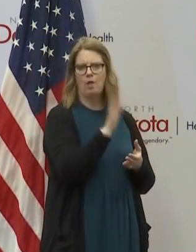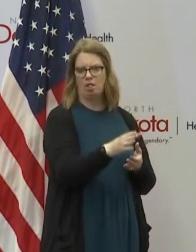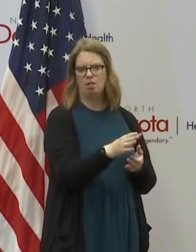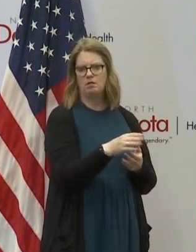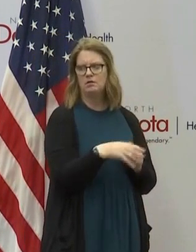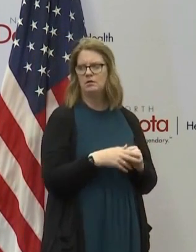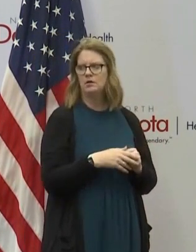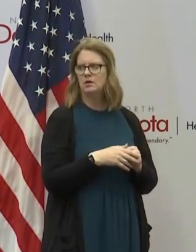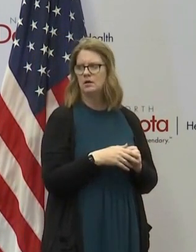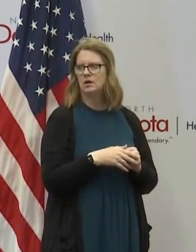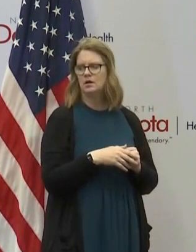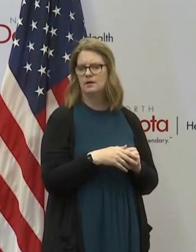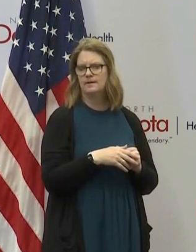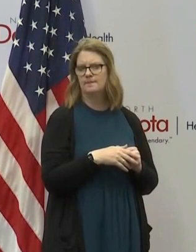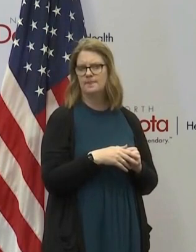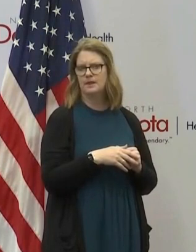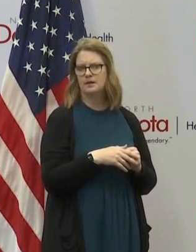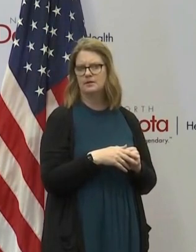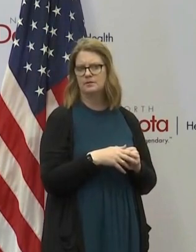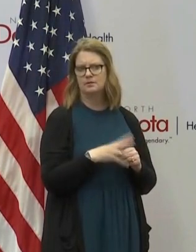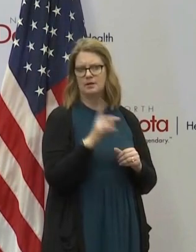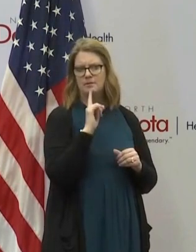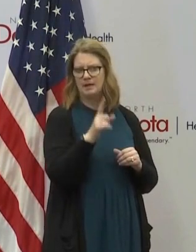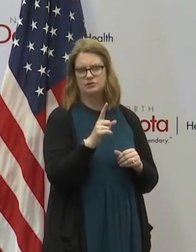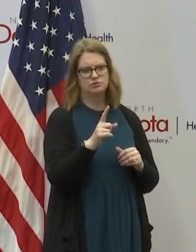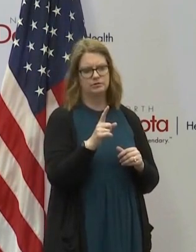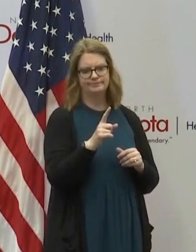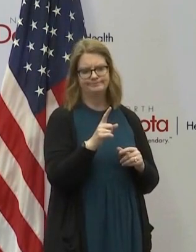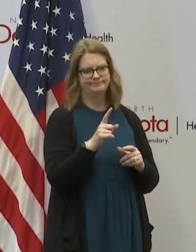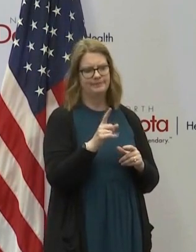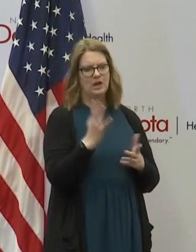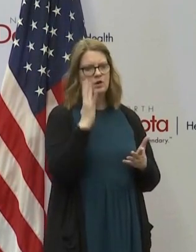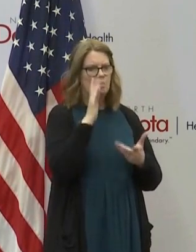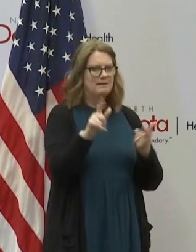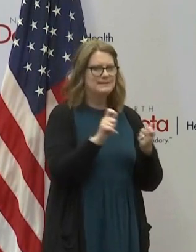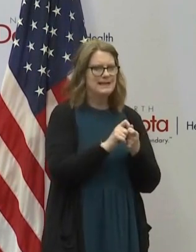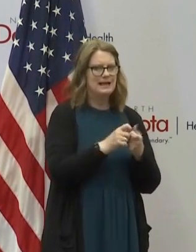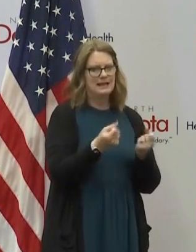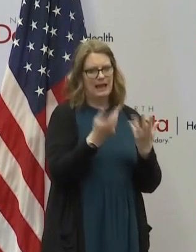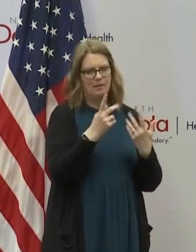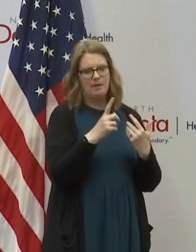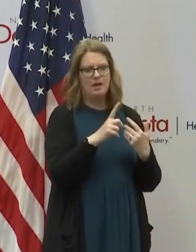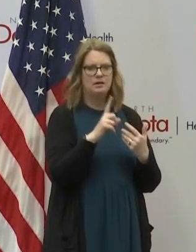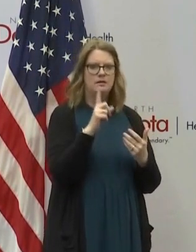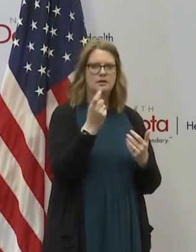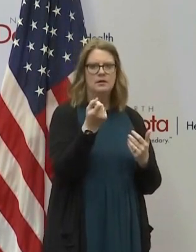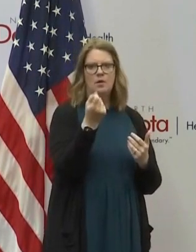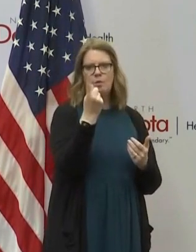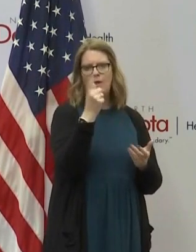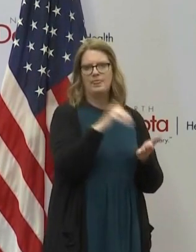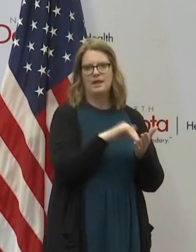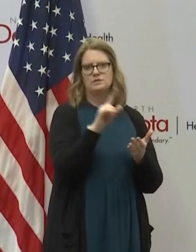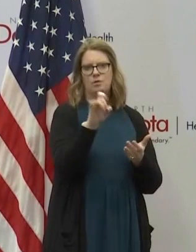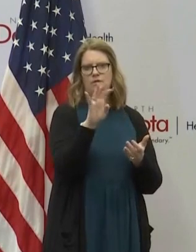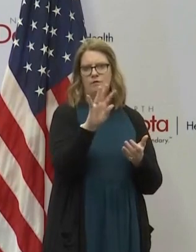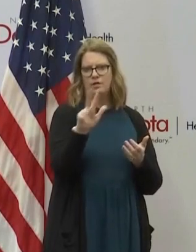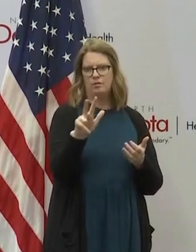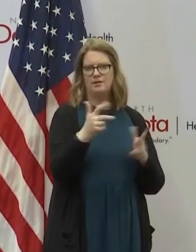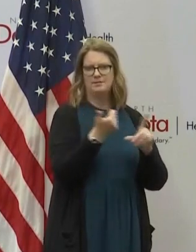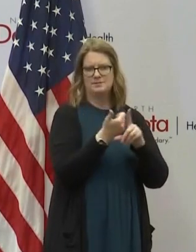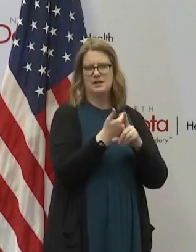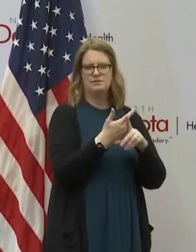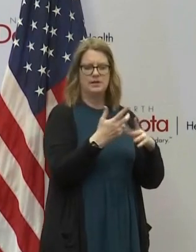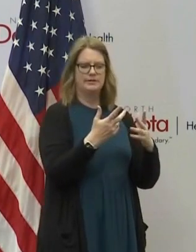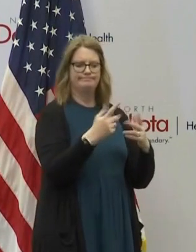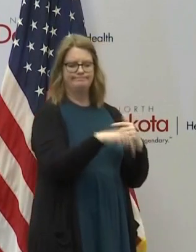that, well, and again, we'll make sure we scour all. We know exactly how many are 1,143 North Dakotans that are in basic care.